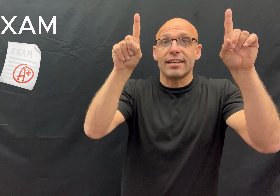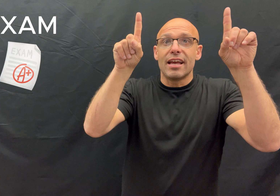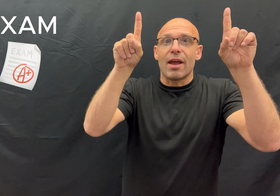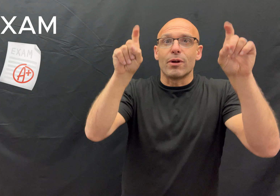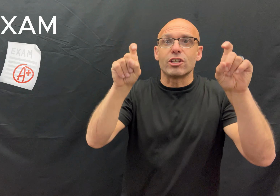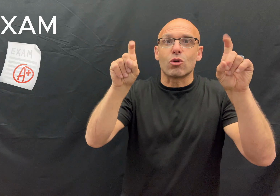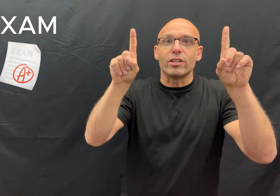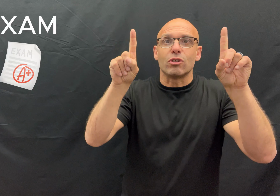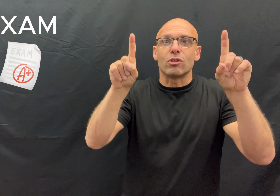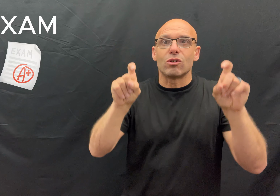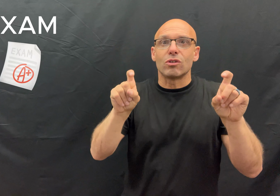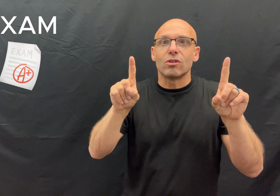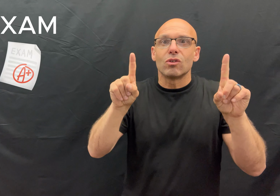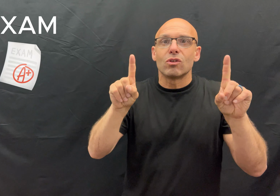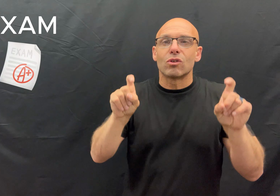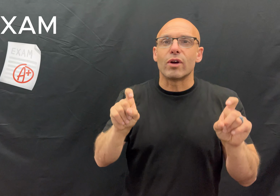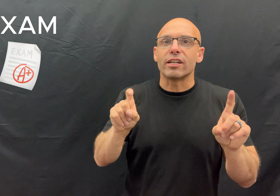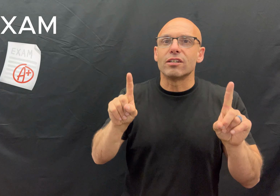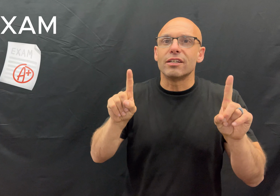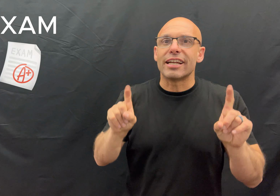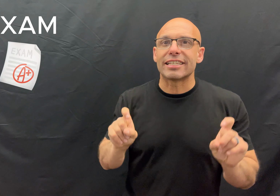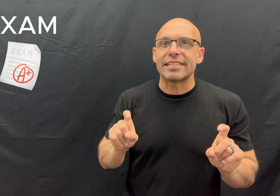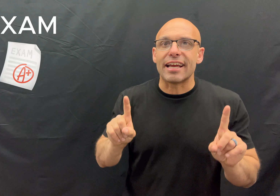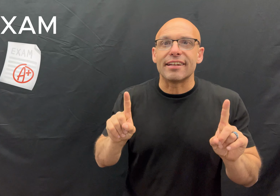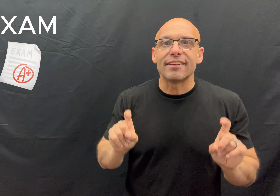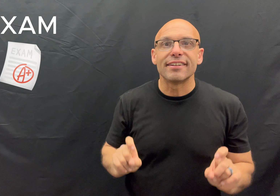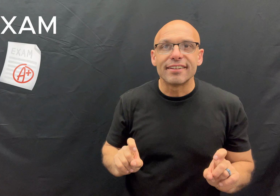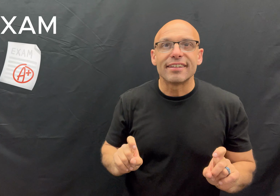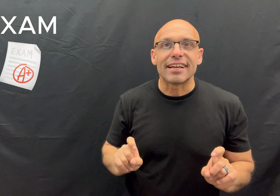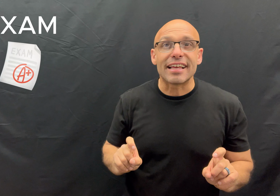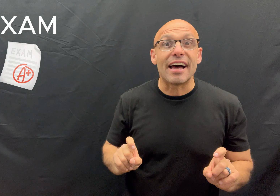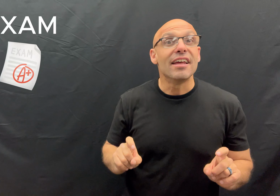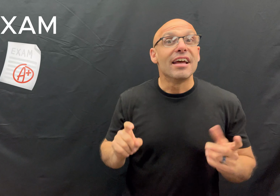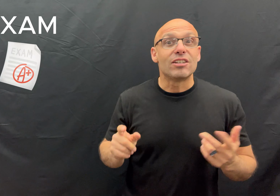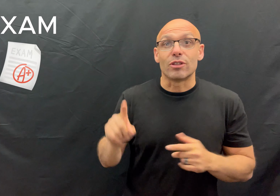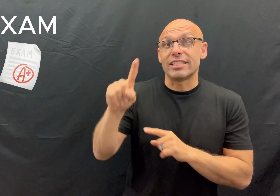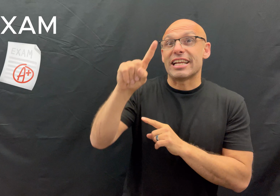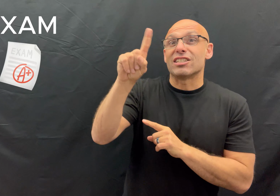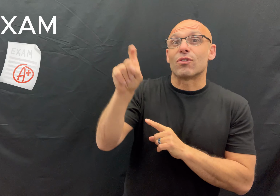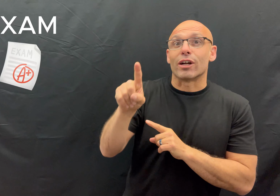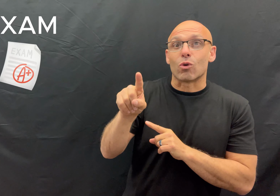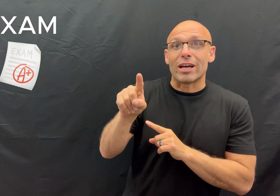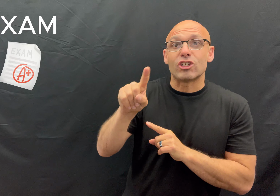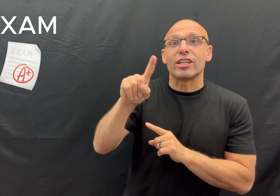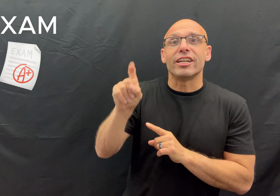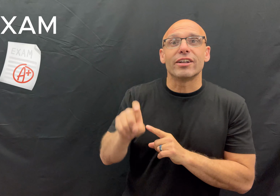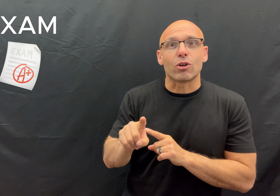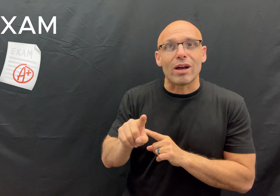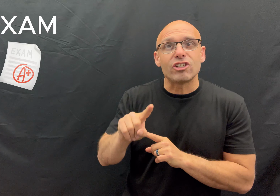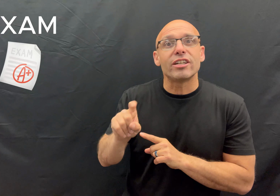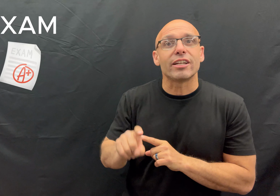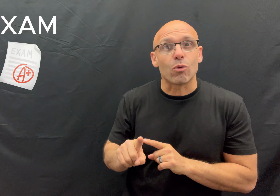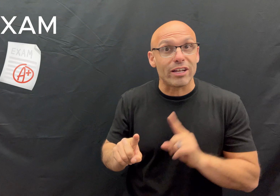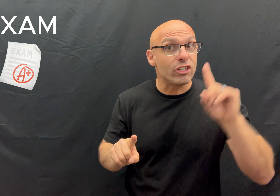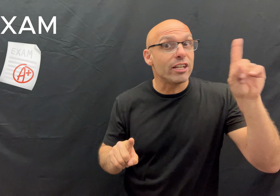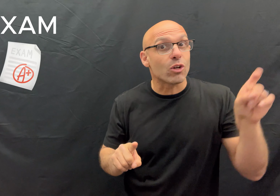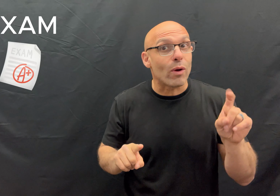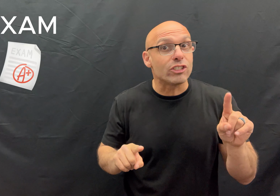and we're just going to crinkle and extend like that. So this stands for a question here and a question and a question and a question